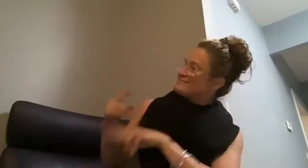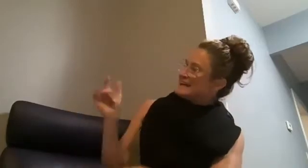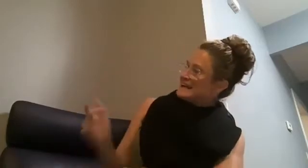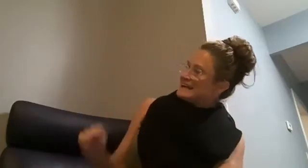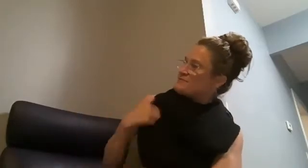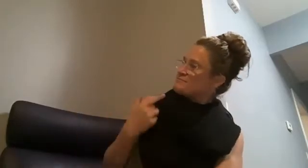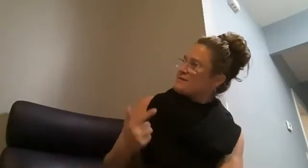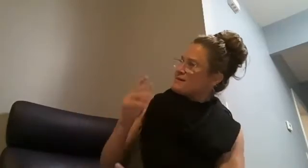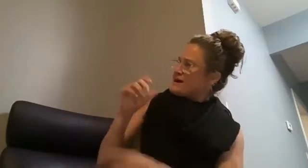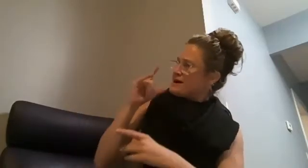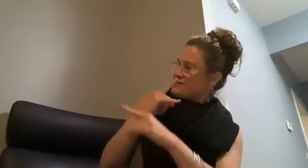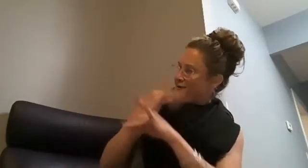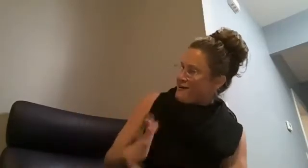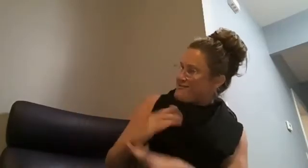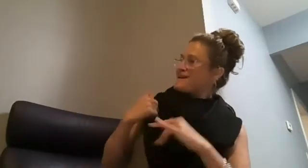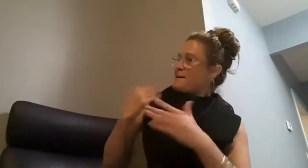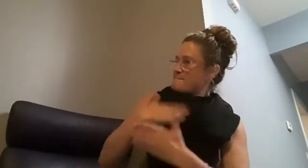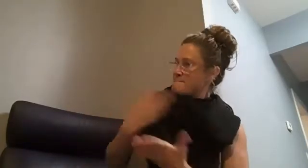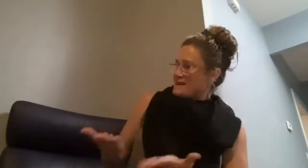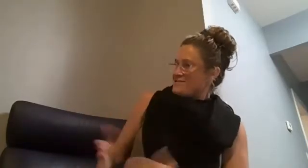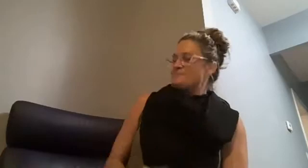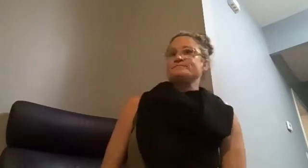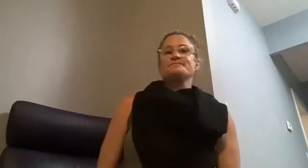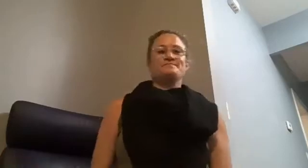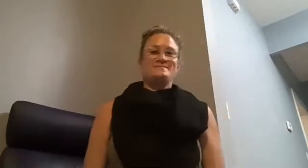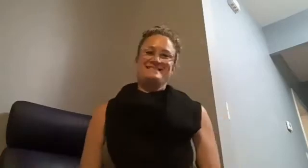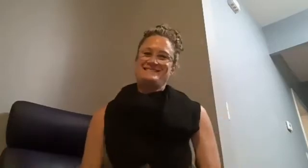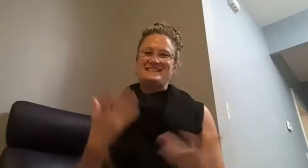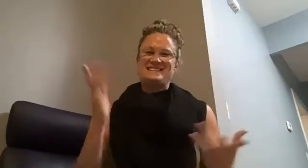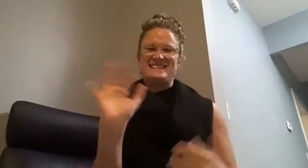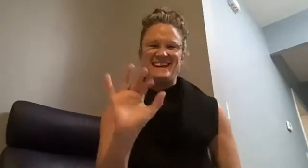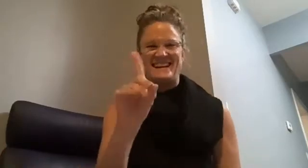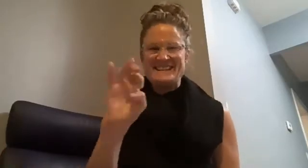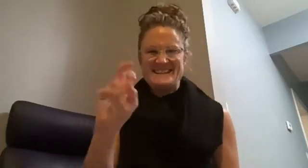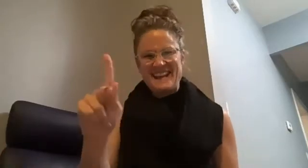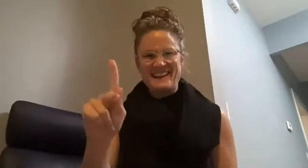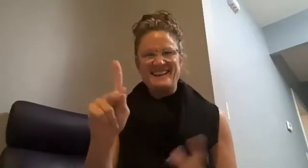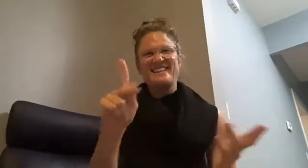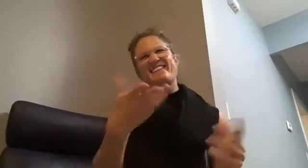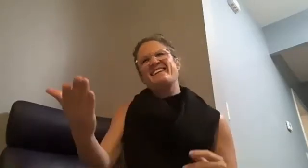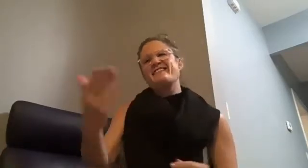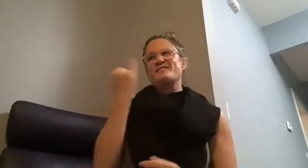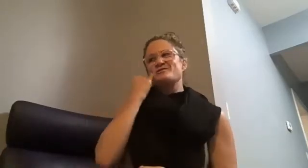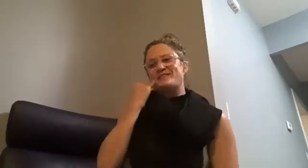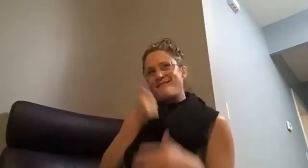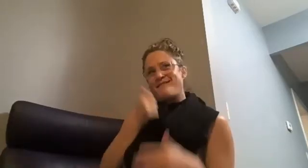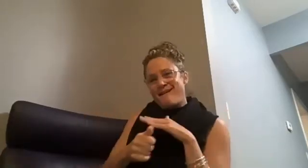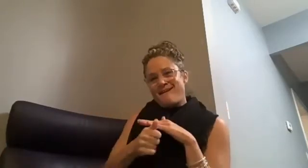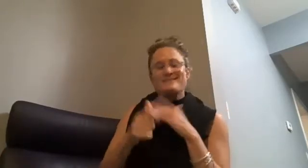alcoholic. Glad to have you here." Which is kind of a dick move if you're a newcomer and you're sort of just trying to hide in the shadows. But I like